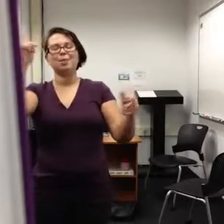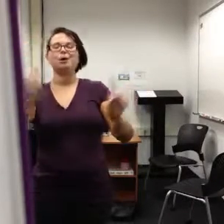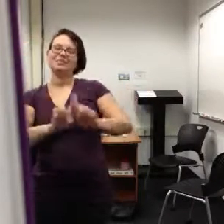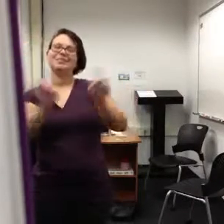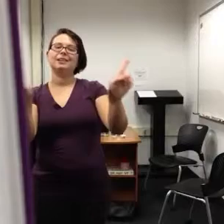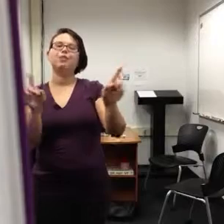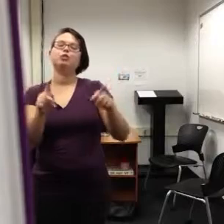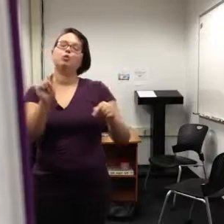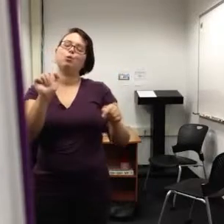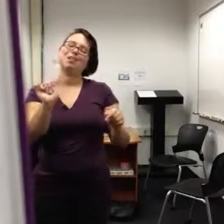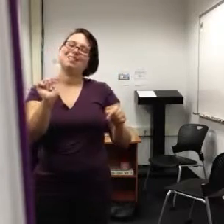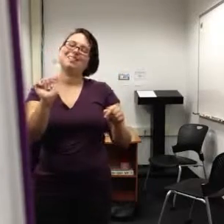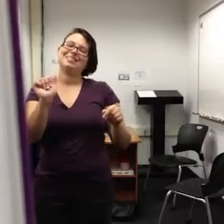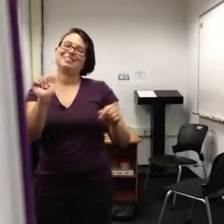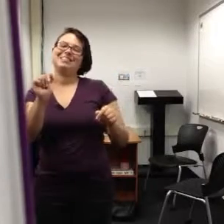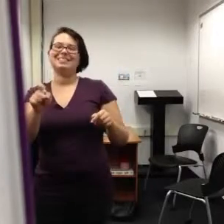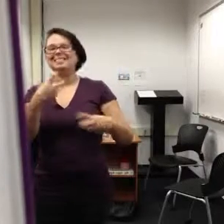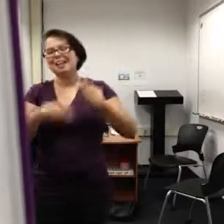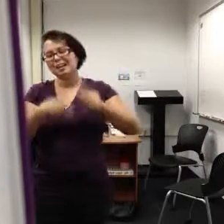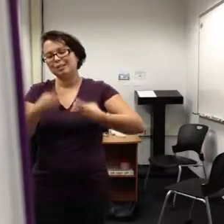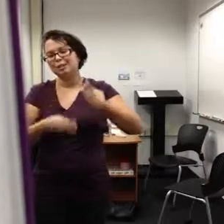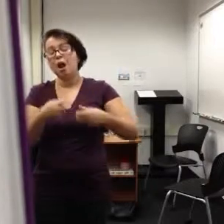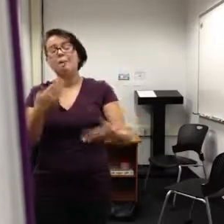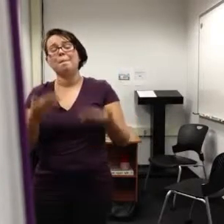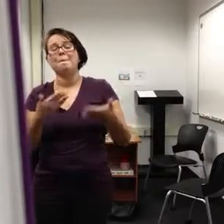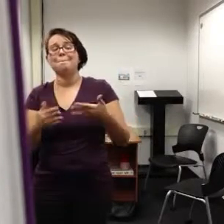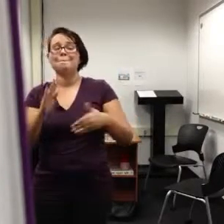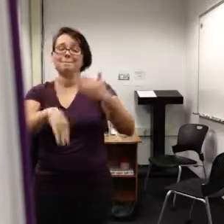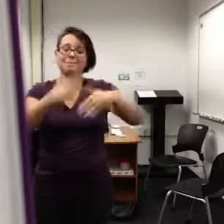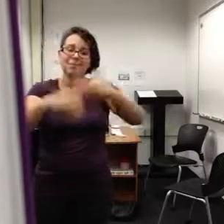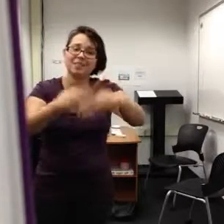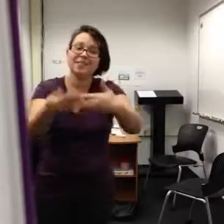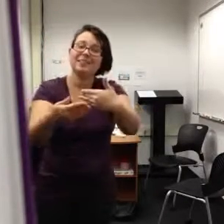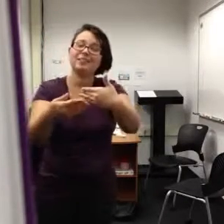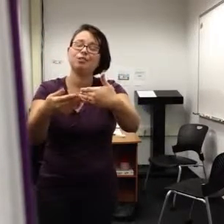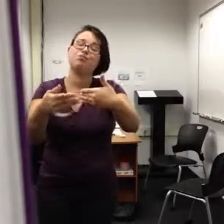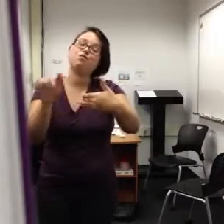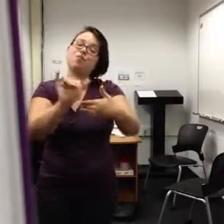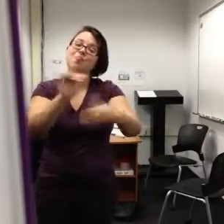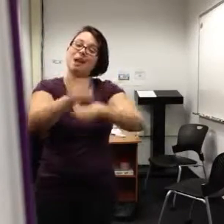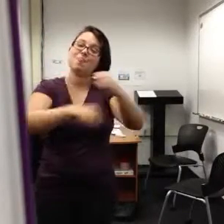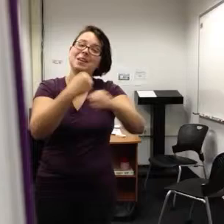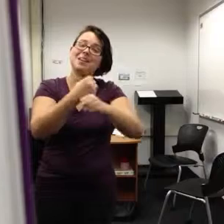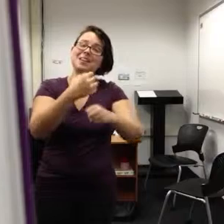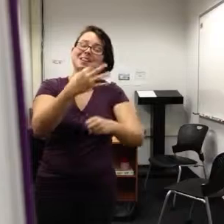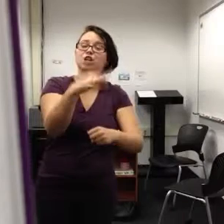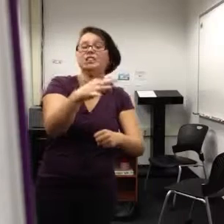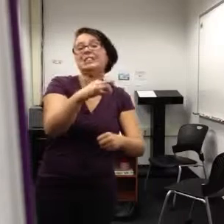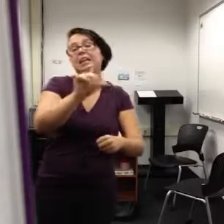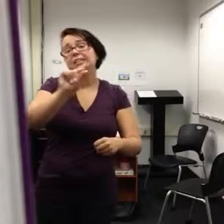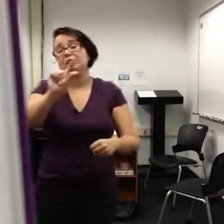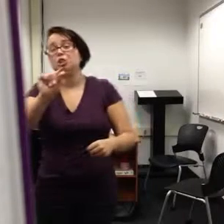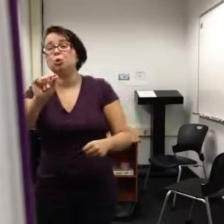lead to a situation where in 1920 we have Calvin Coolidge saying the business of government